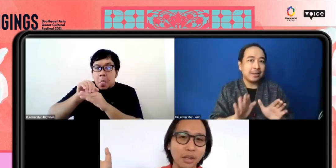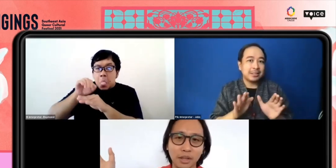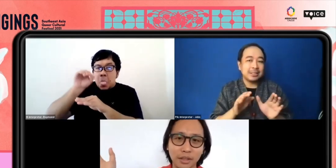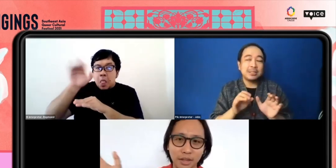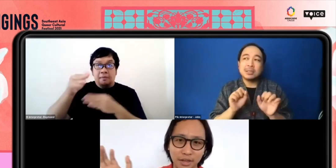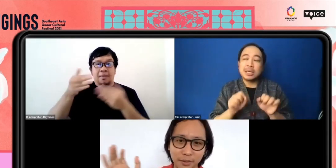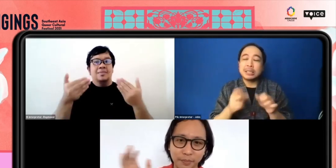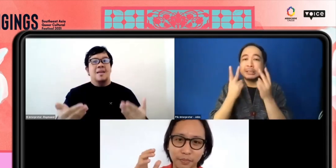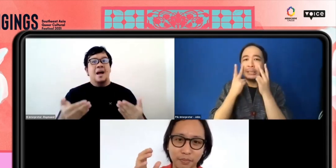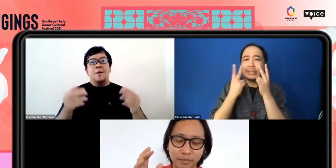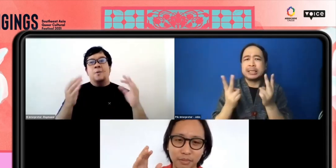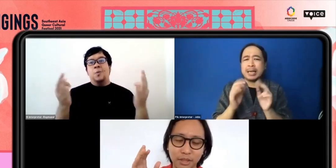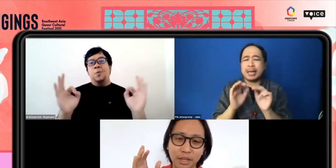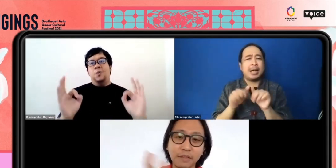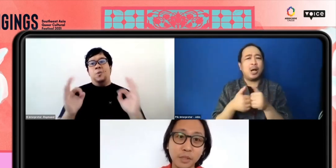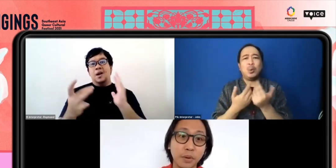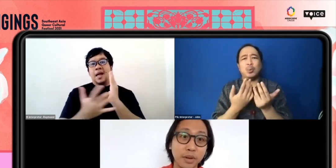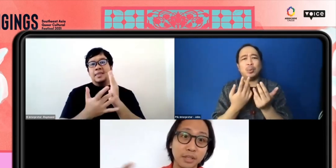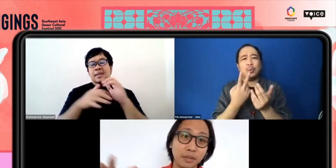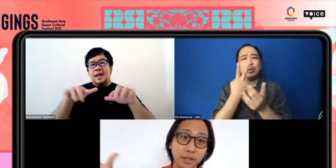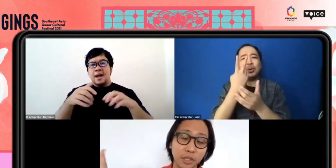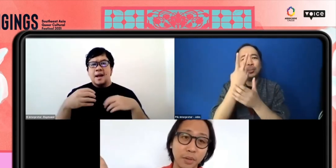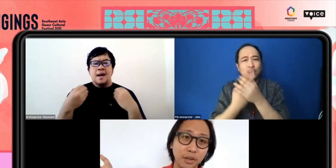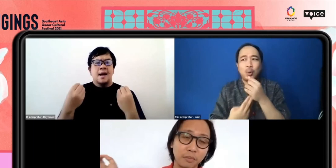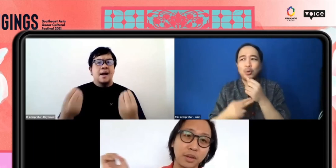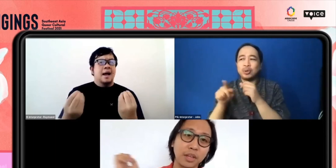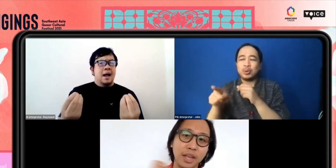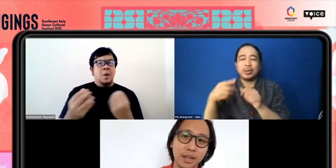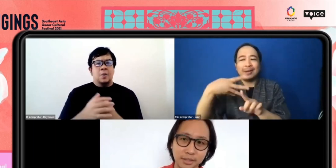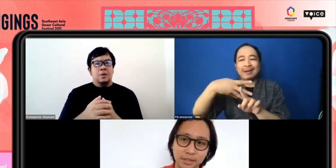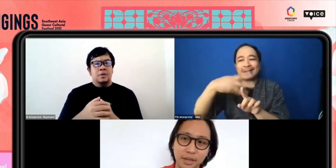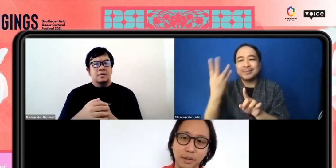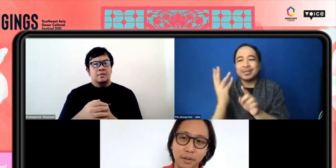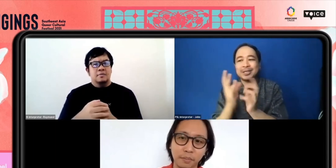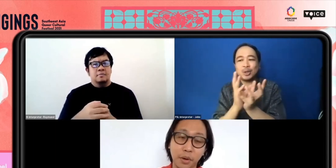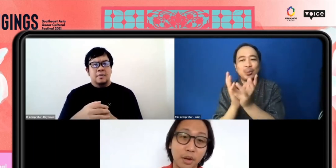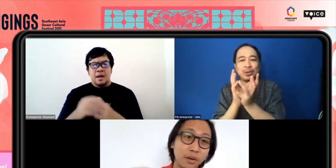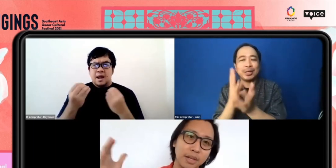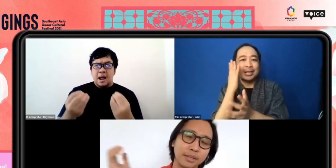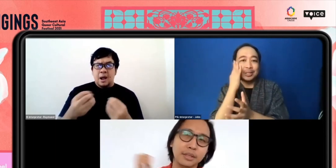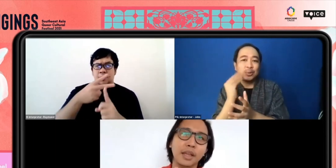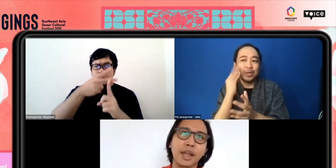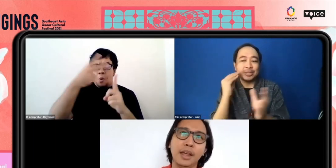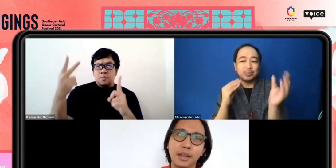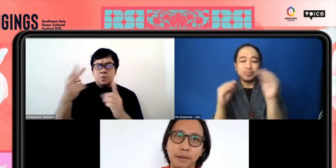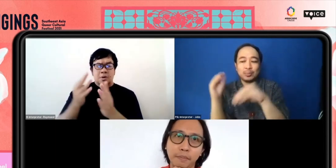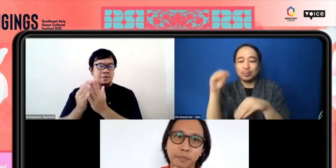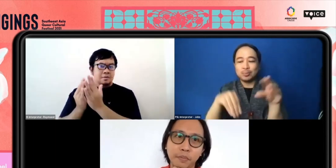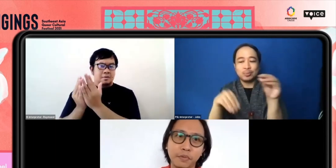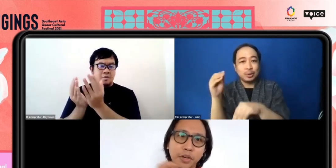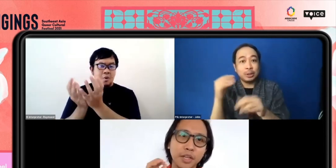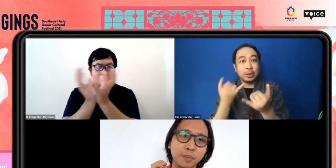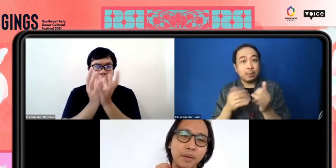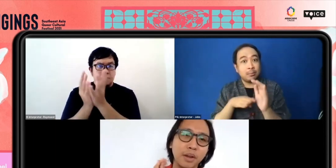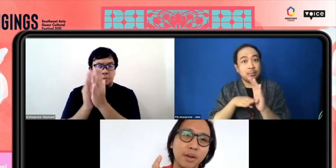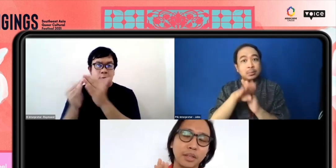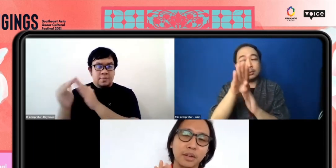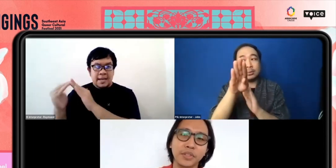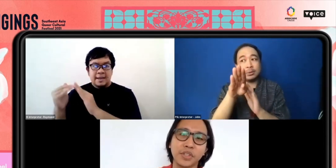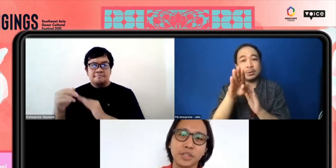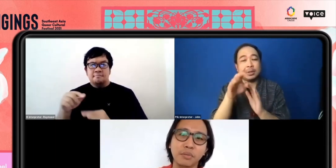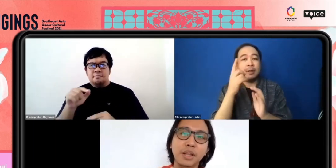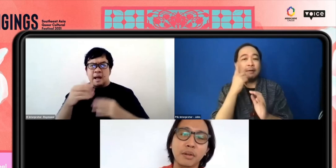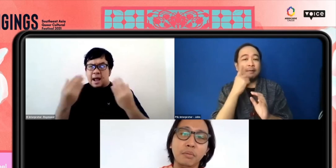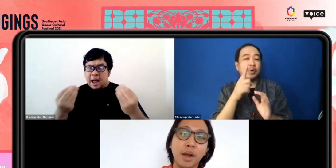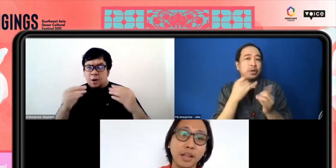how the lived experiences of LGBT community has progressed. And for the aspiring